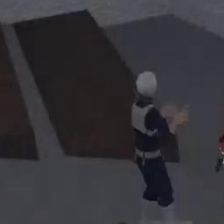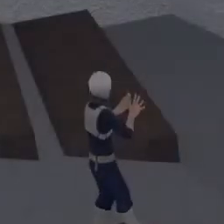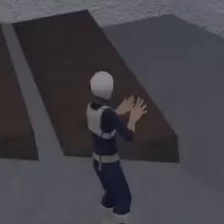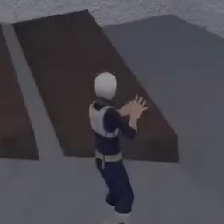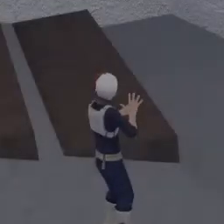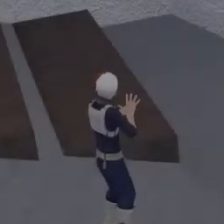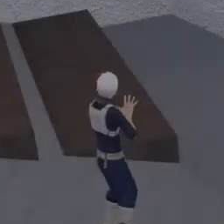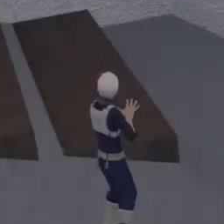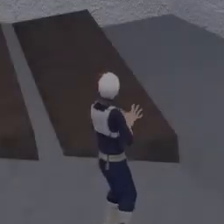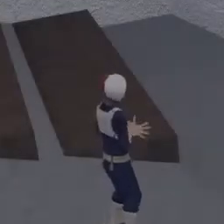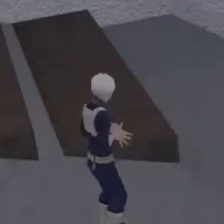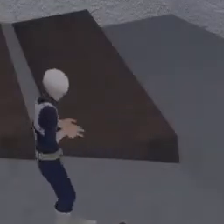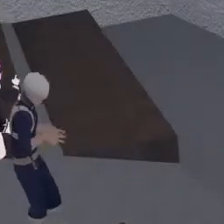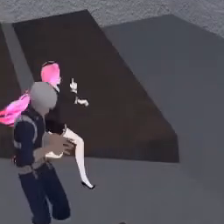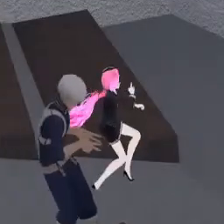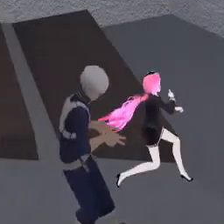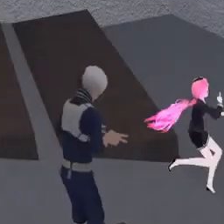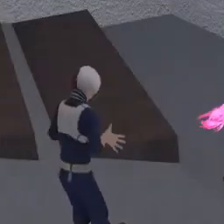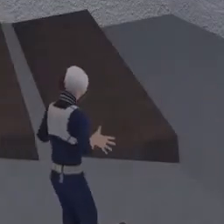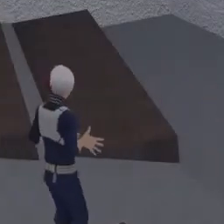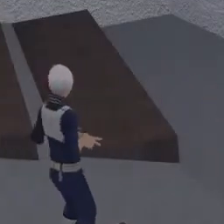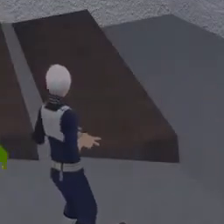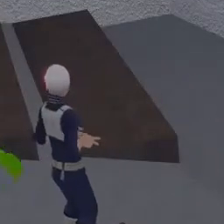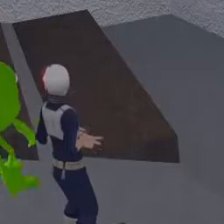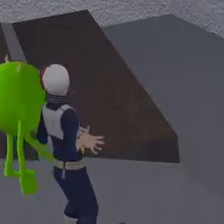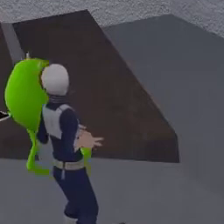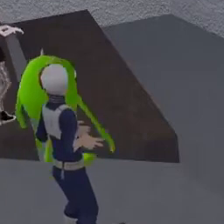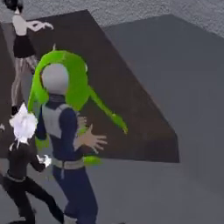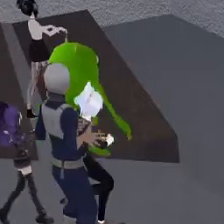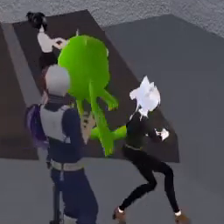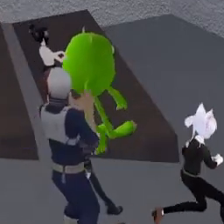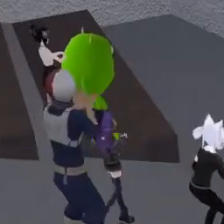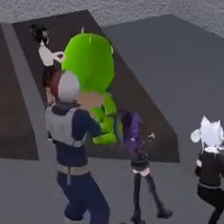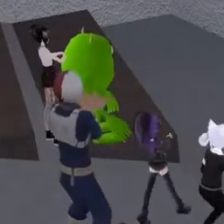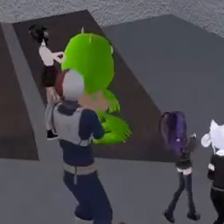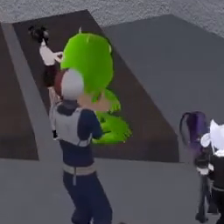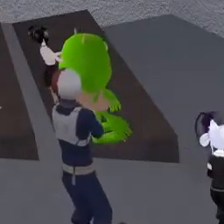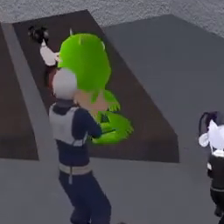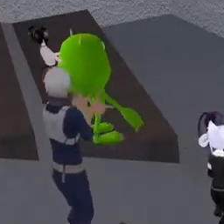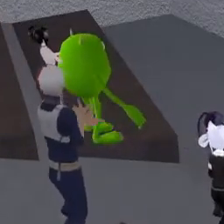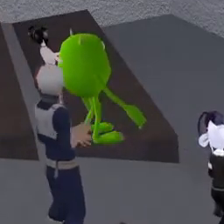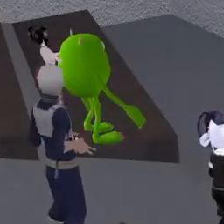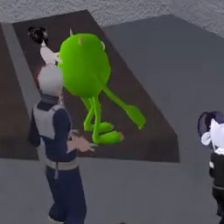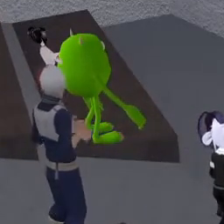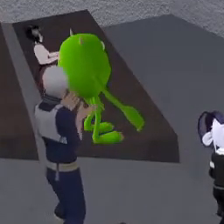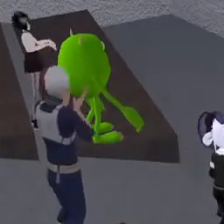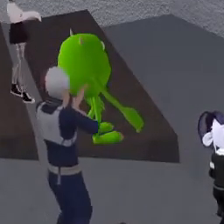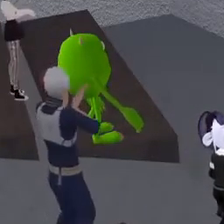Aruko! You know what? Fake That would be Jenny! better, 'cause Fake then I can go Jenny! No! Look away!